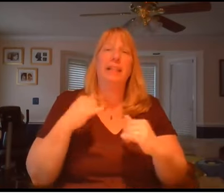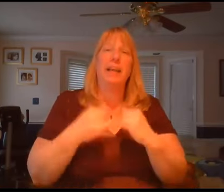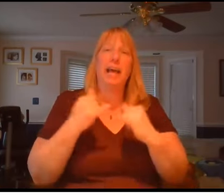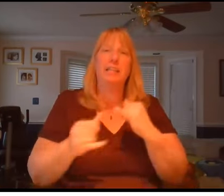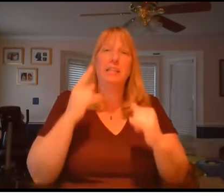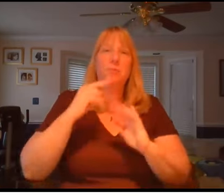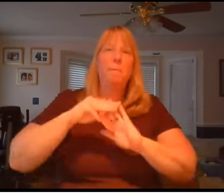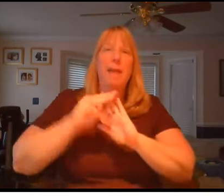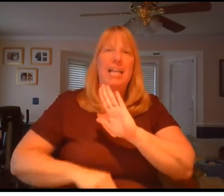fix.